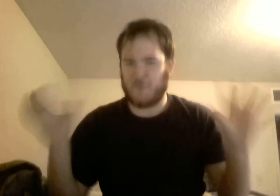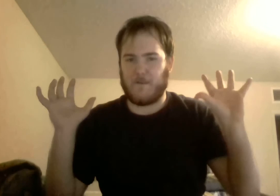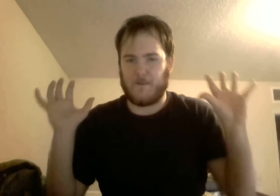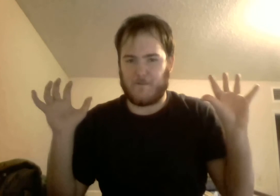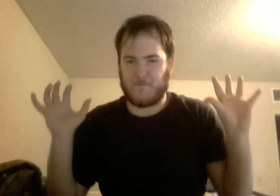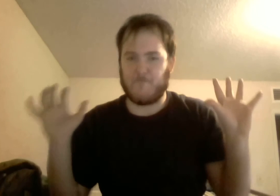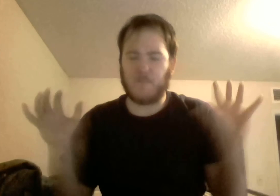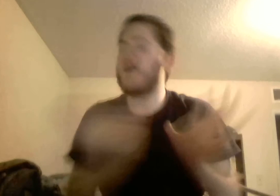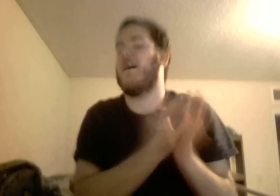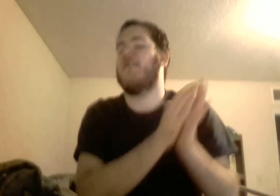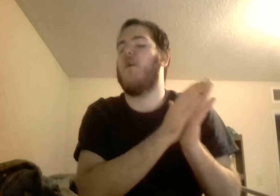it.